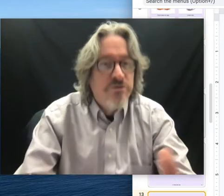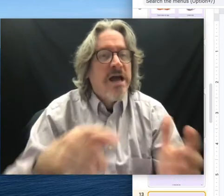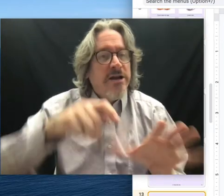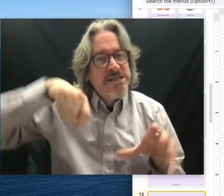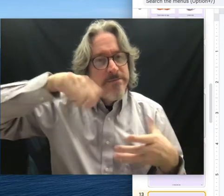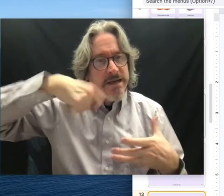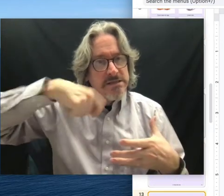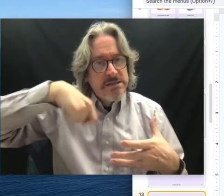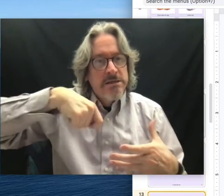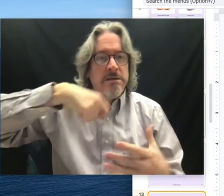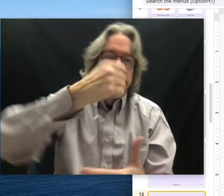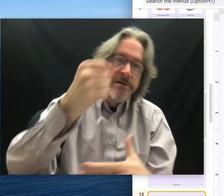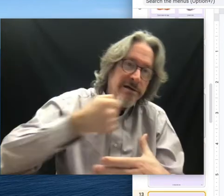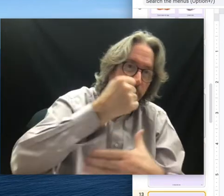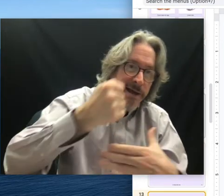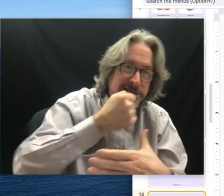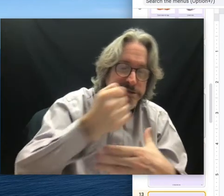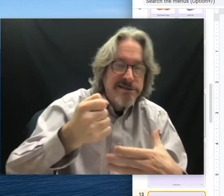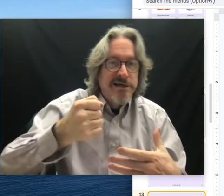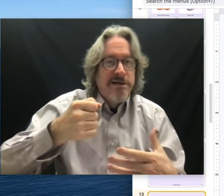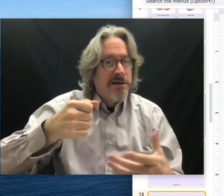Mixing food, and you'll see mix.